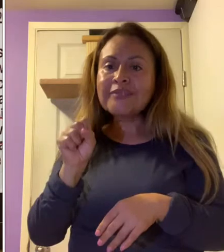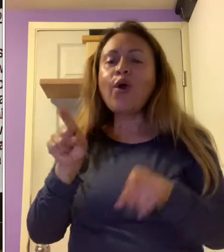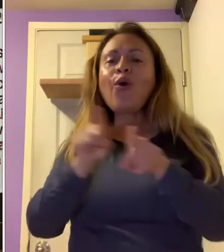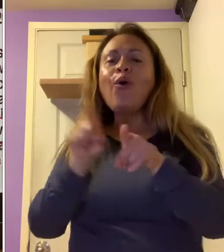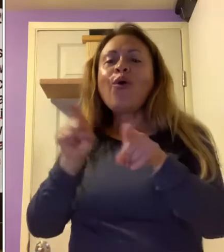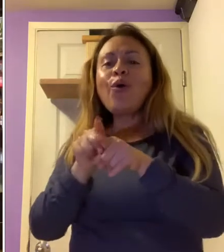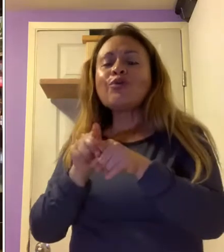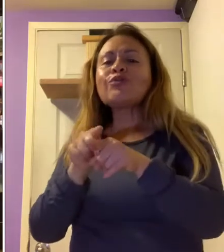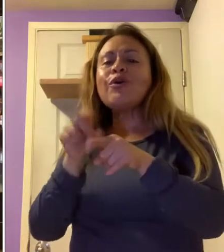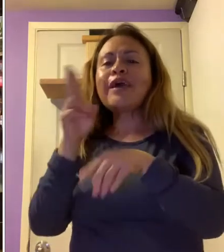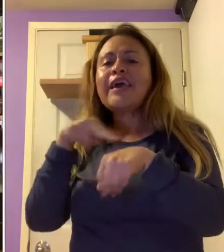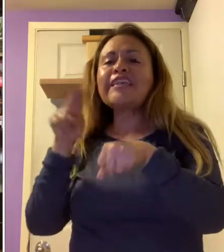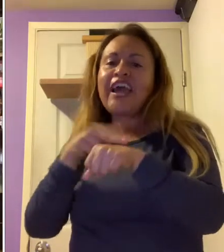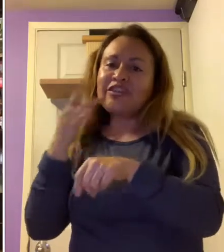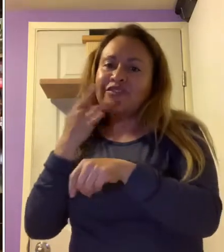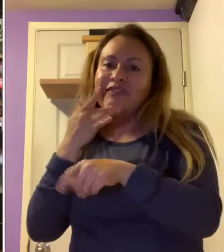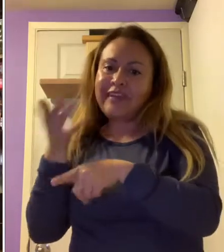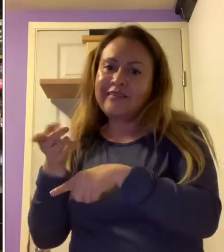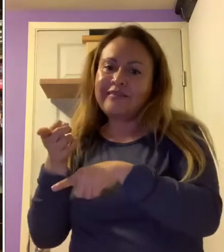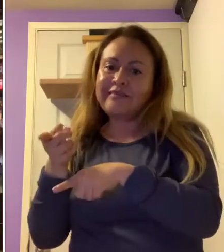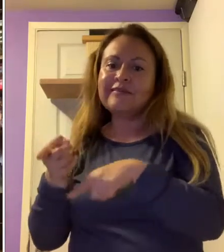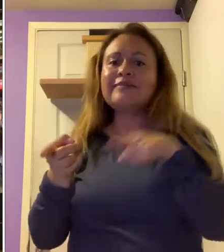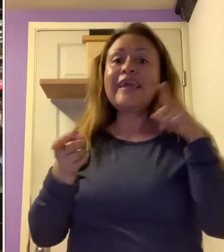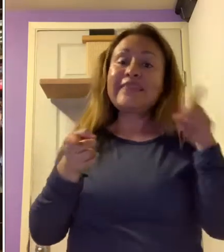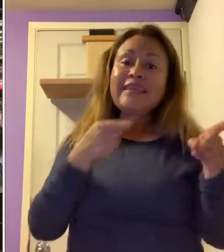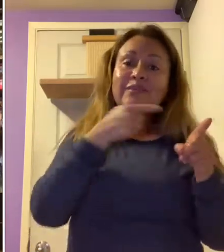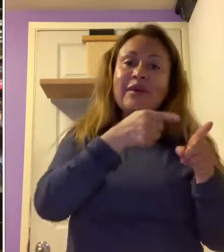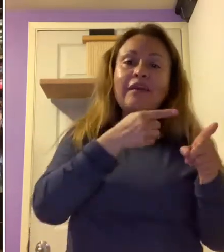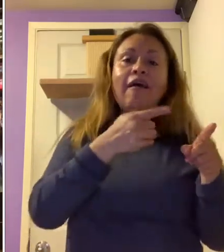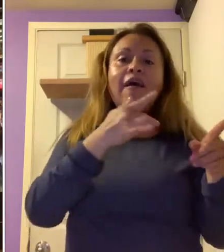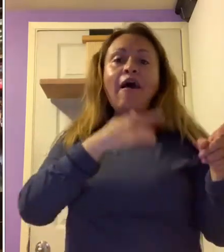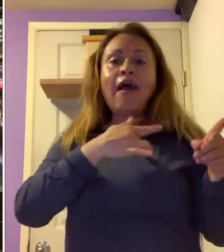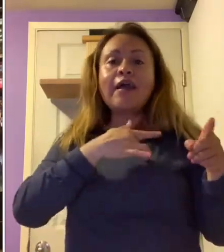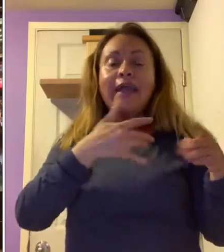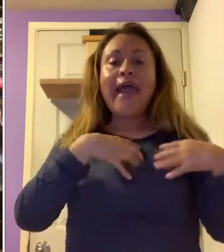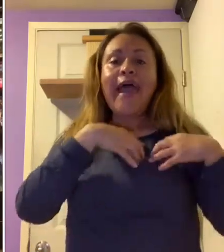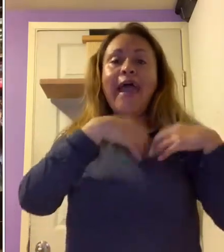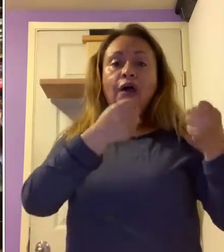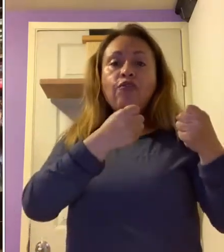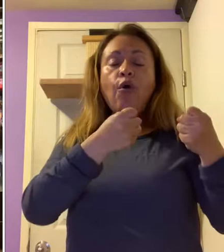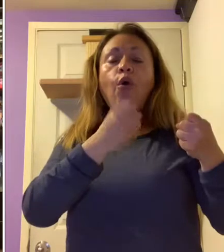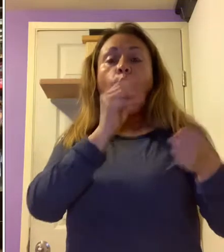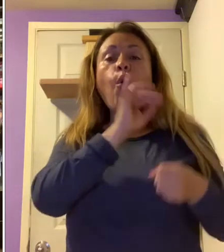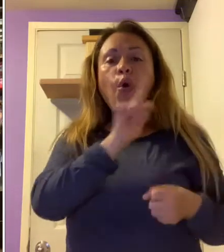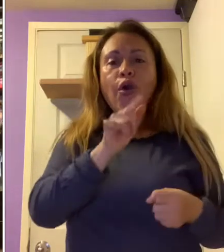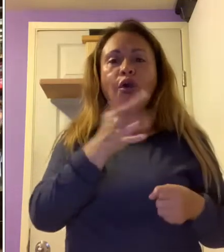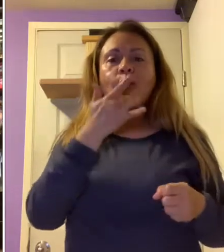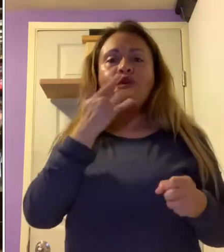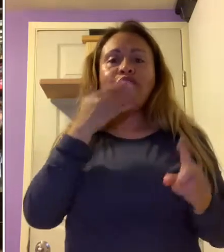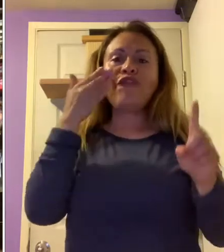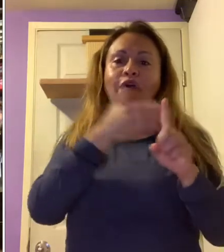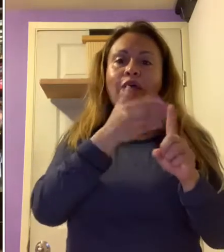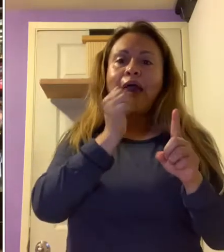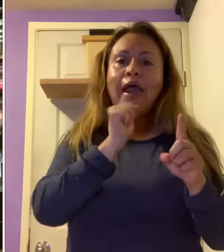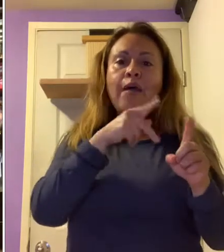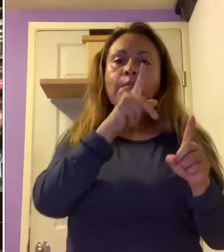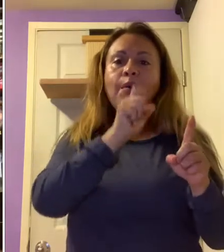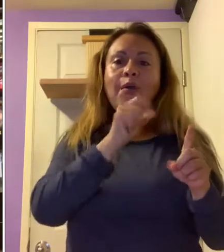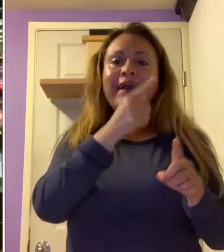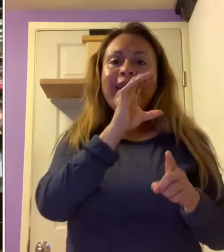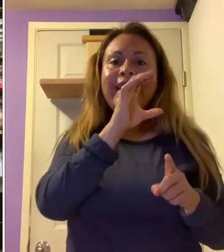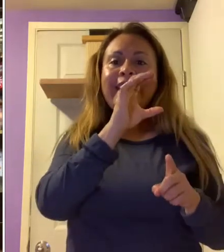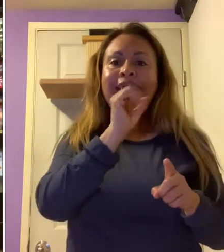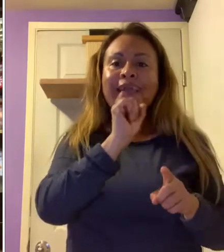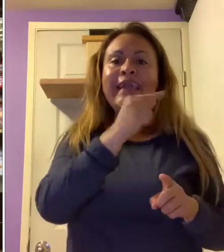natural flavors, which they're not using at Applegate. So the fact that they're using a hard, healthier oil is a big difference in my book. So I would go with Applegate all